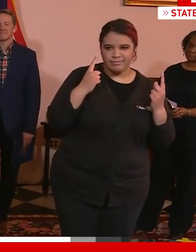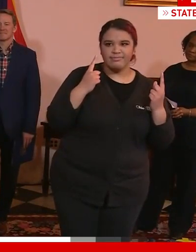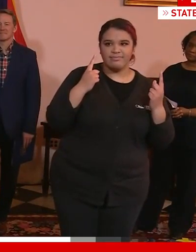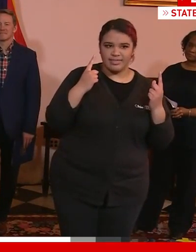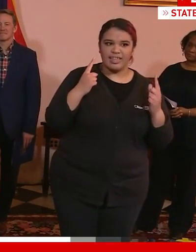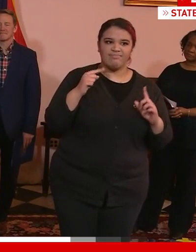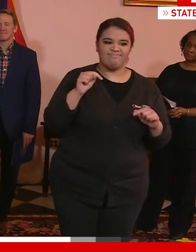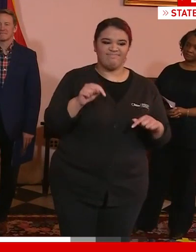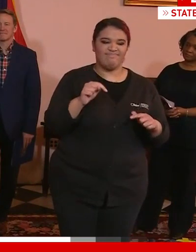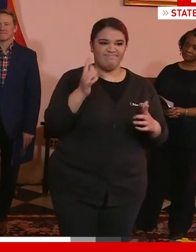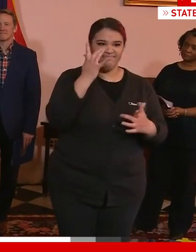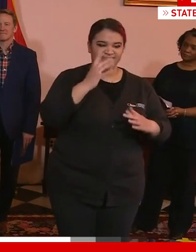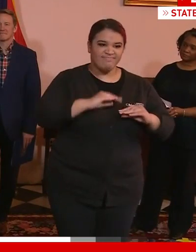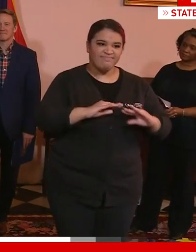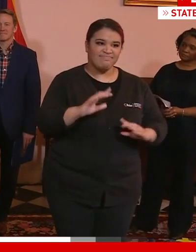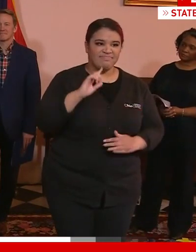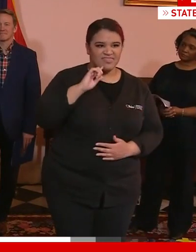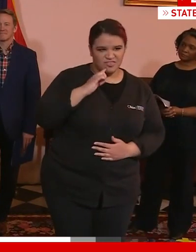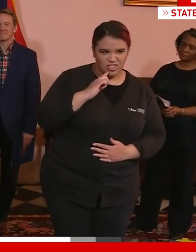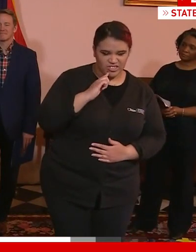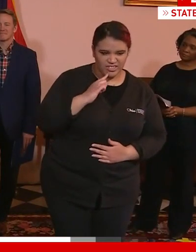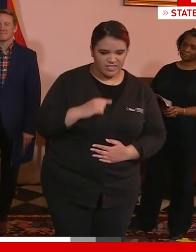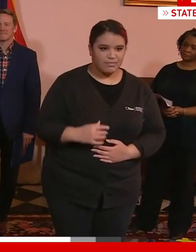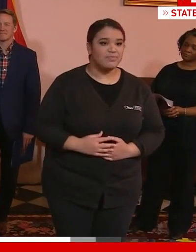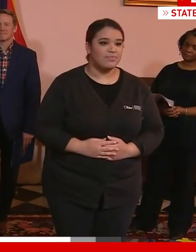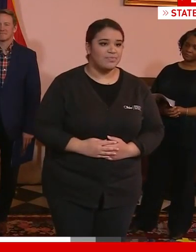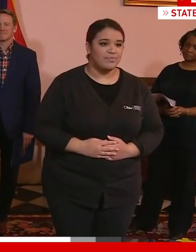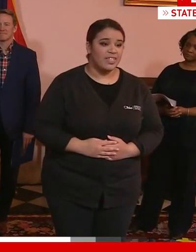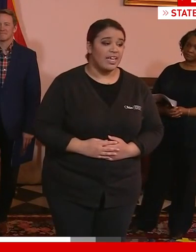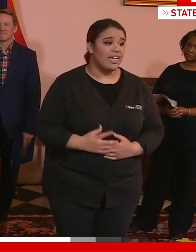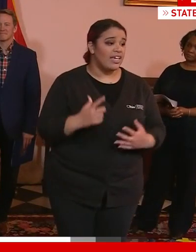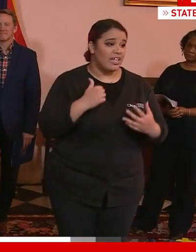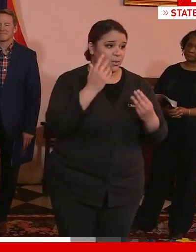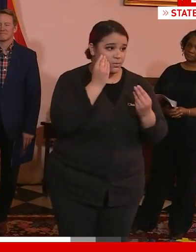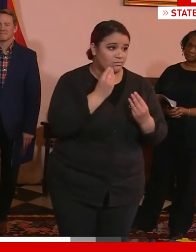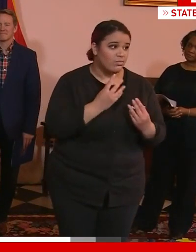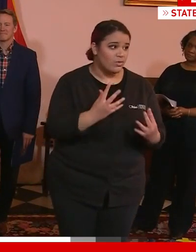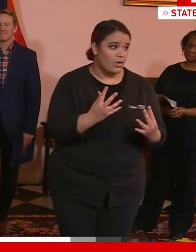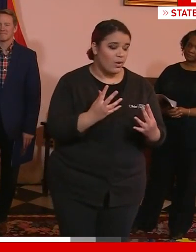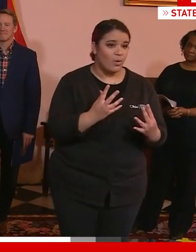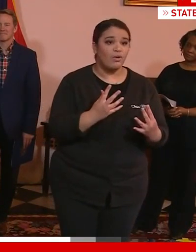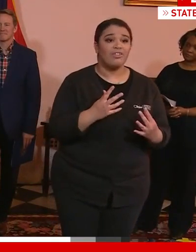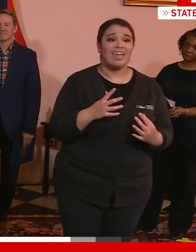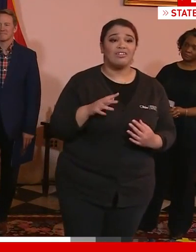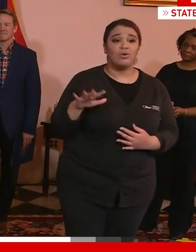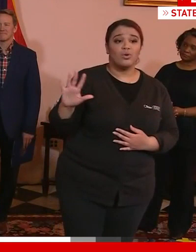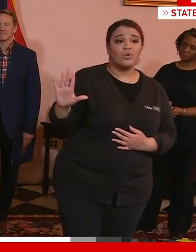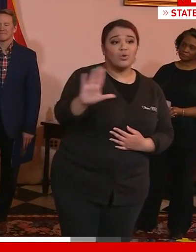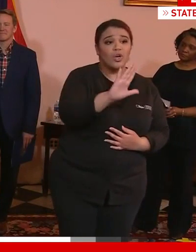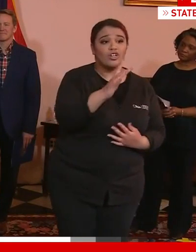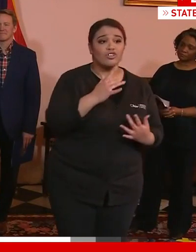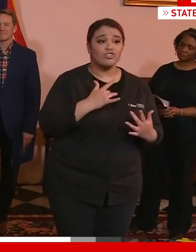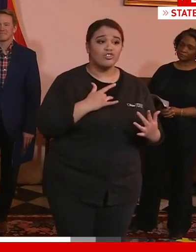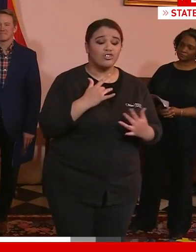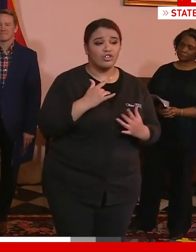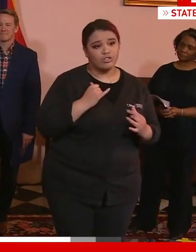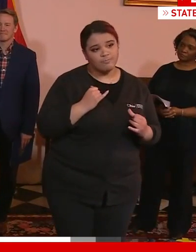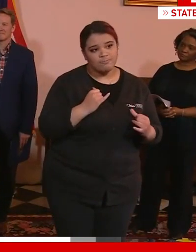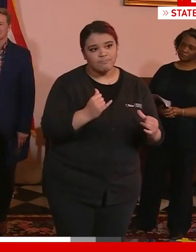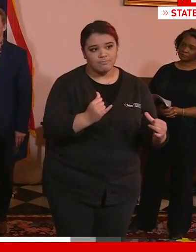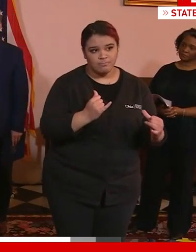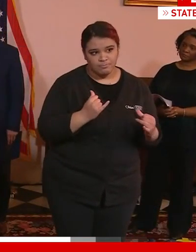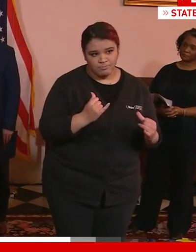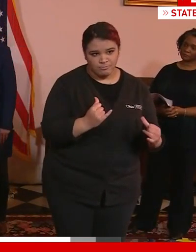I would like to observe that I share the public's concern, as Dr. Acton pointed out. But what I want is